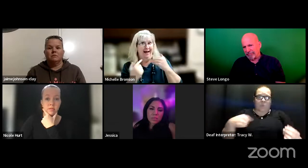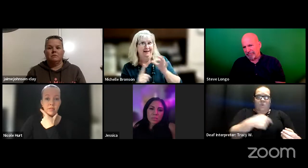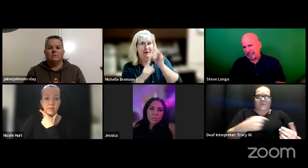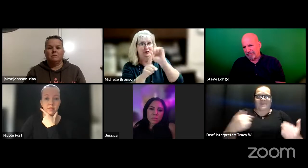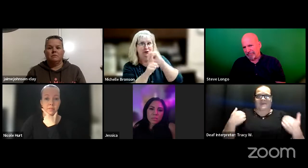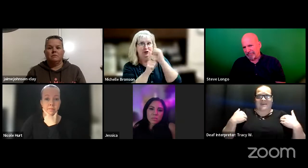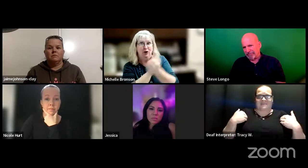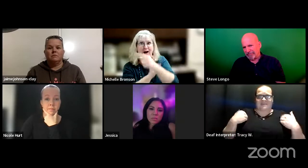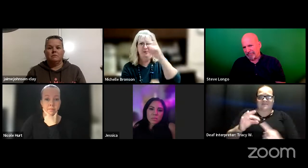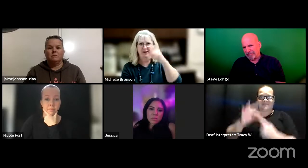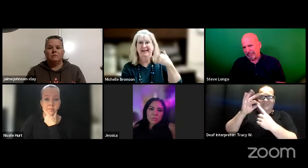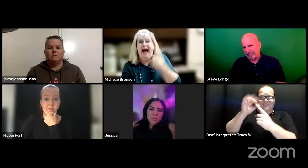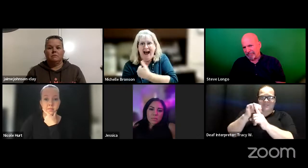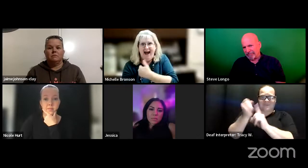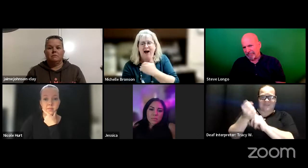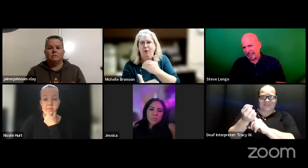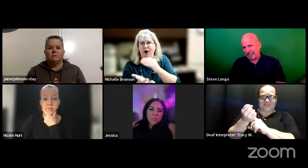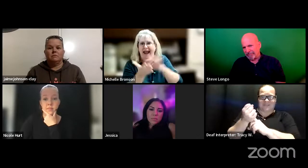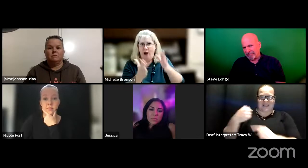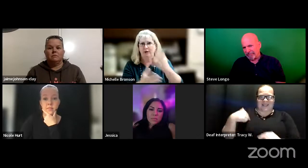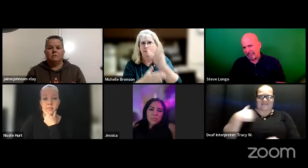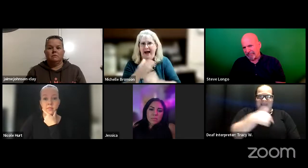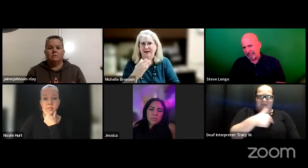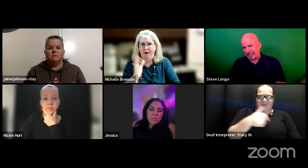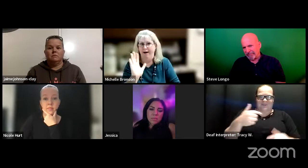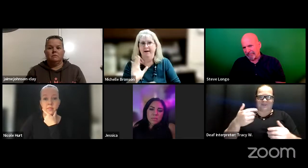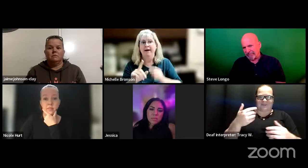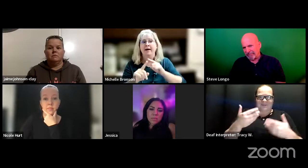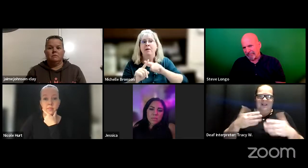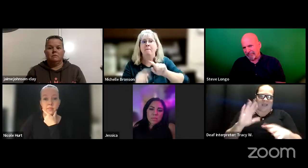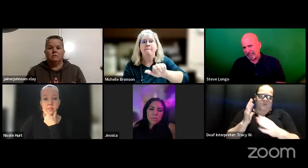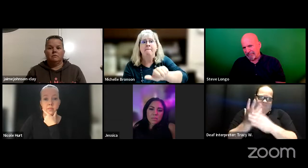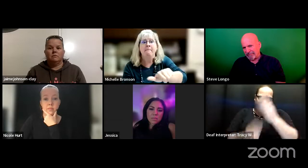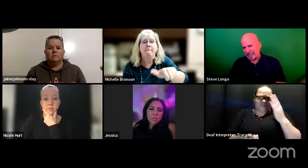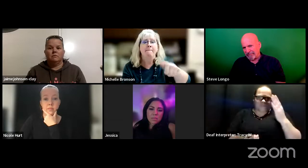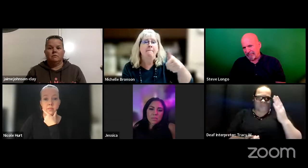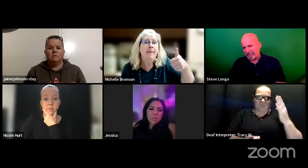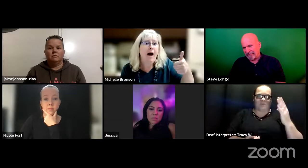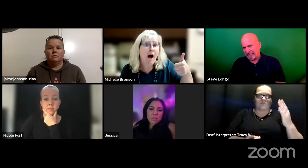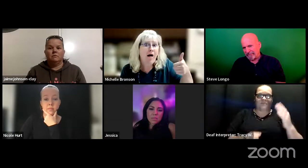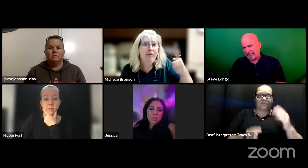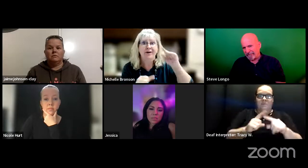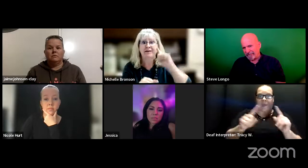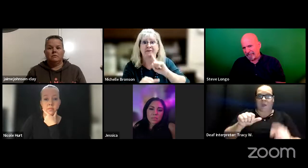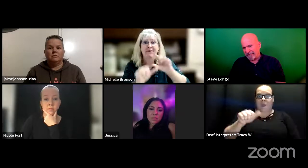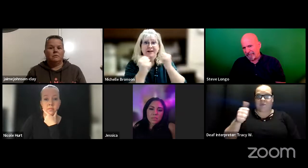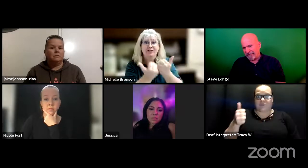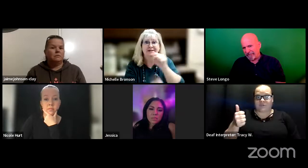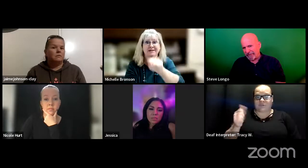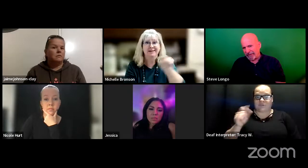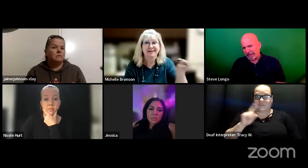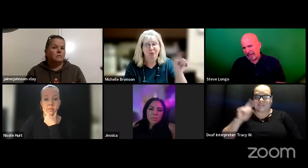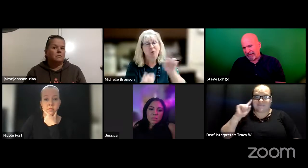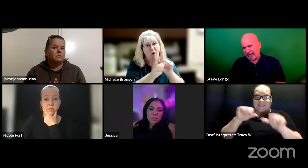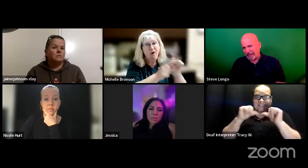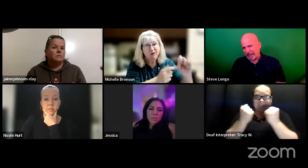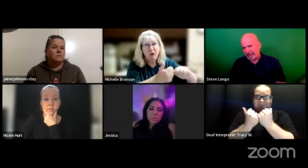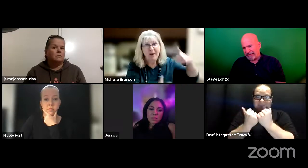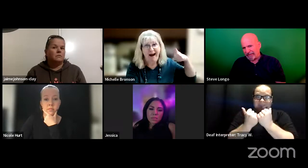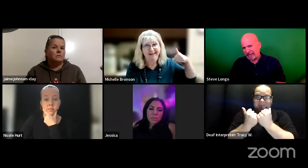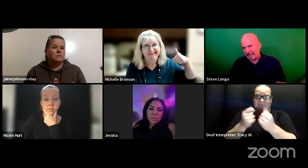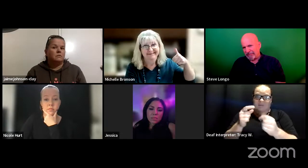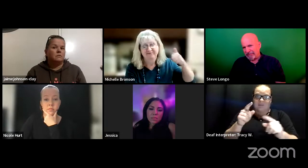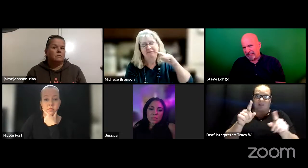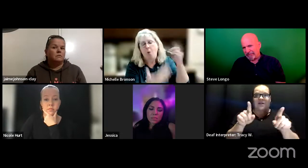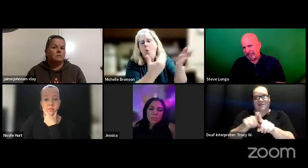up. I do want to let you know we have a special situation because our accountant passed away, but other